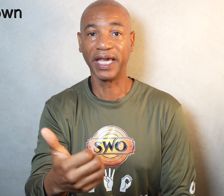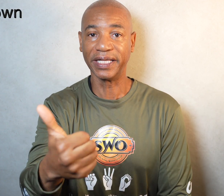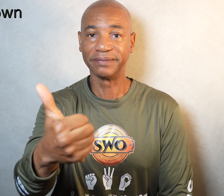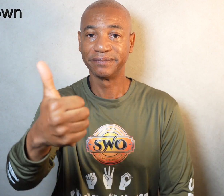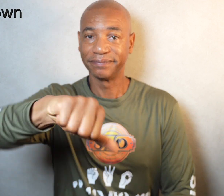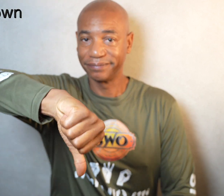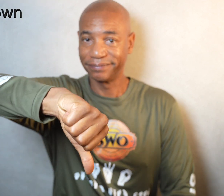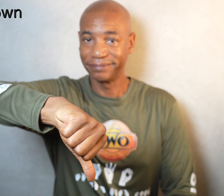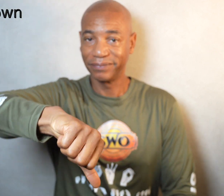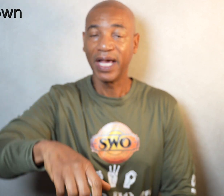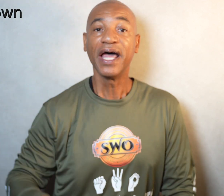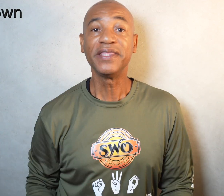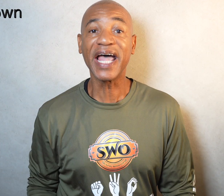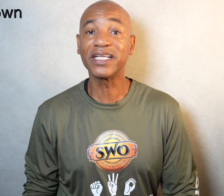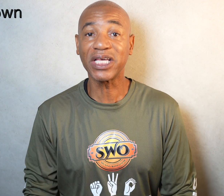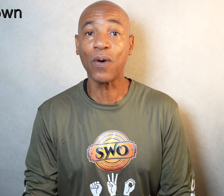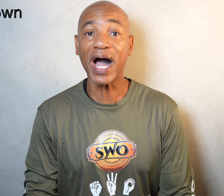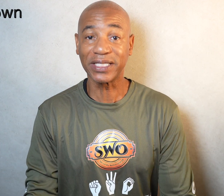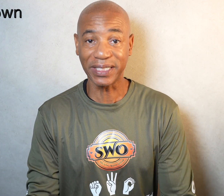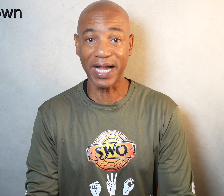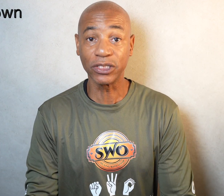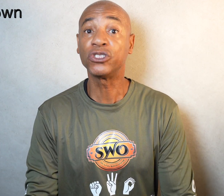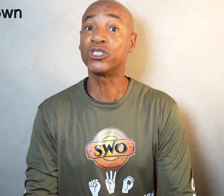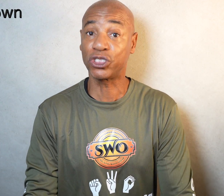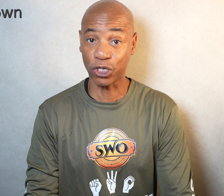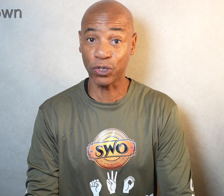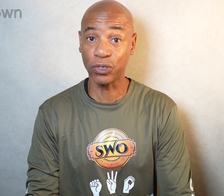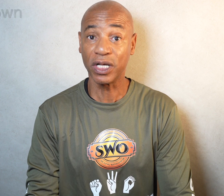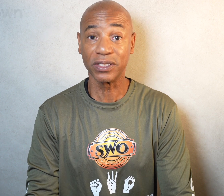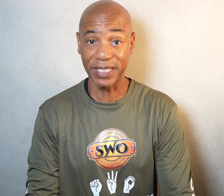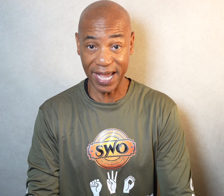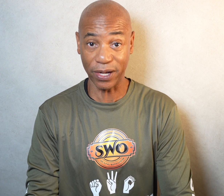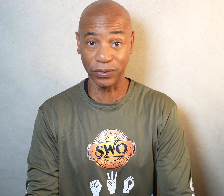again. That is how I sign to turn down.